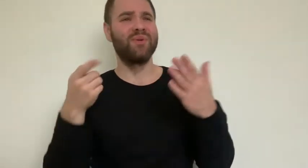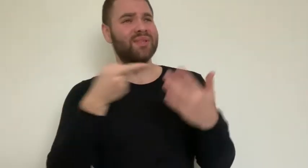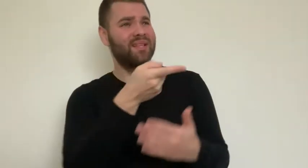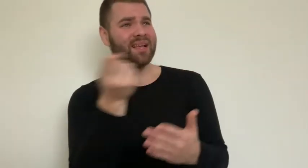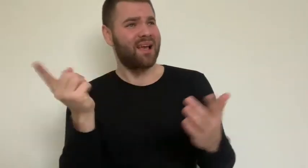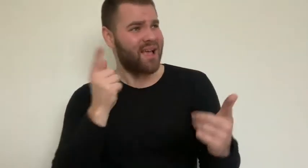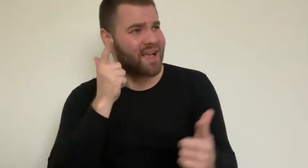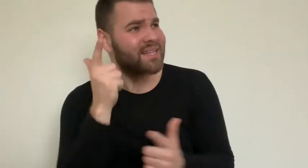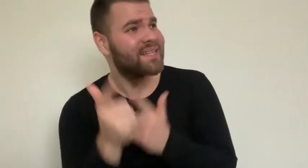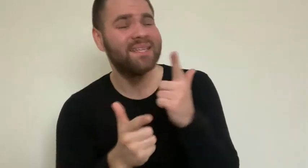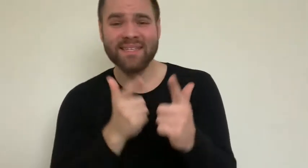real